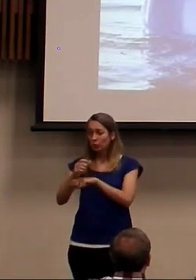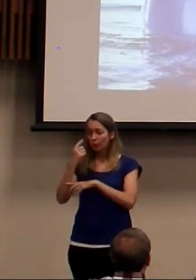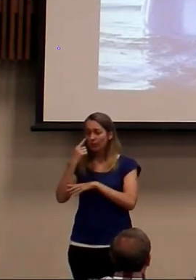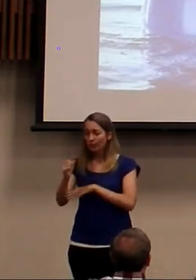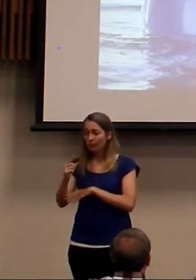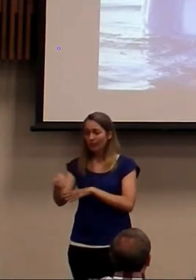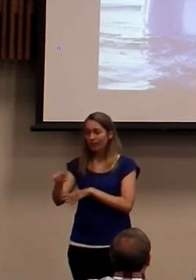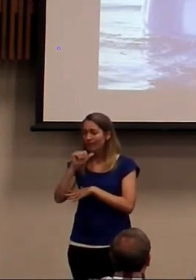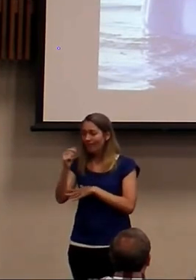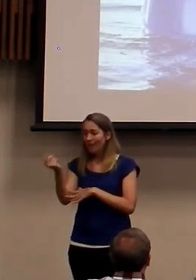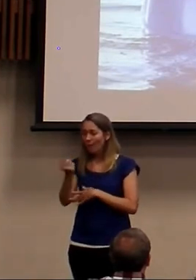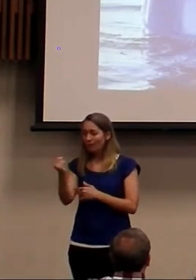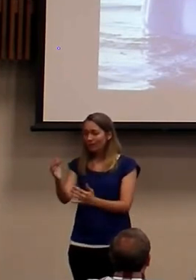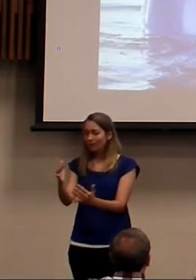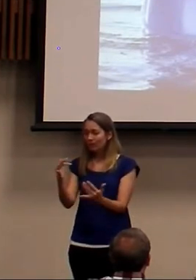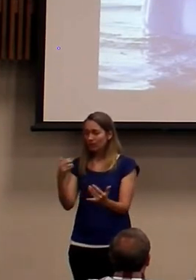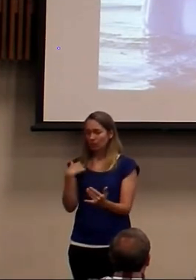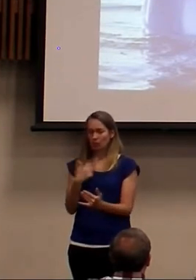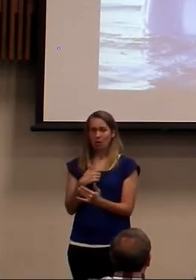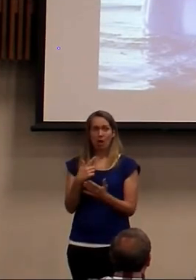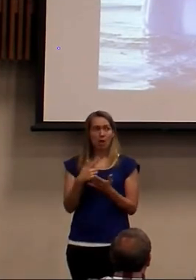be friendly." And we all went, "What?